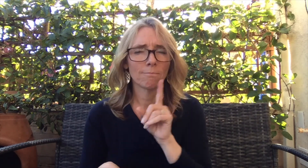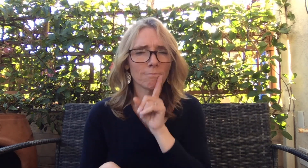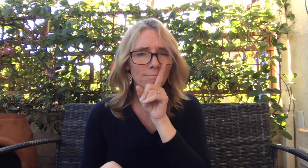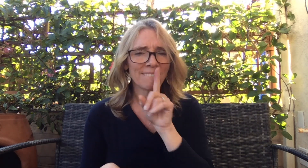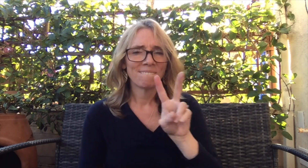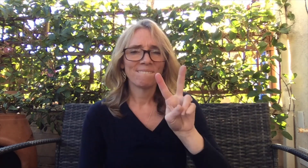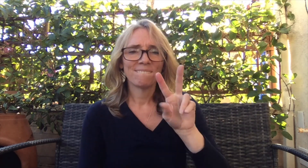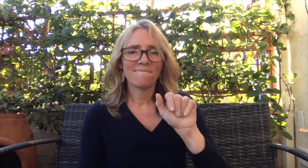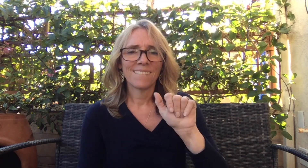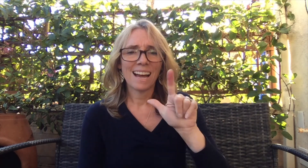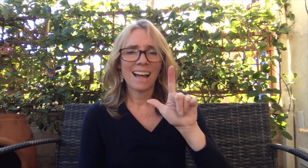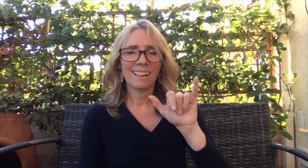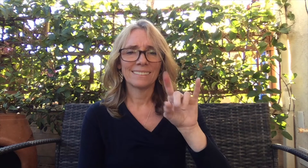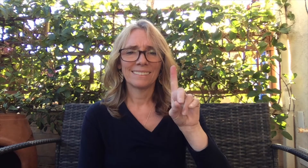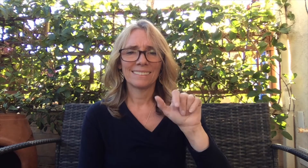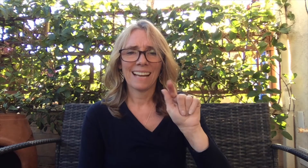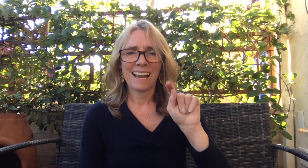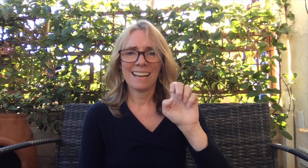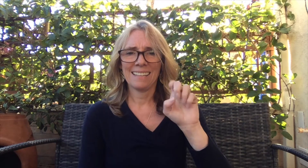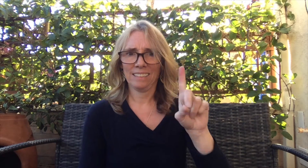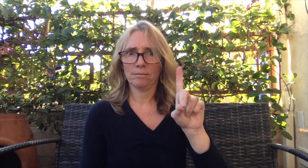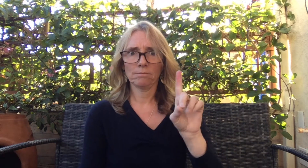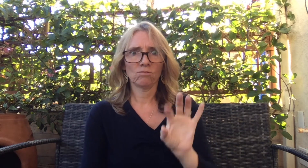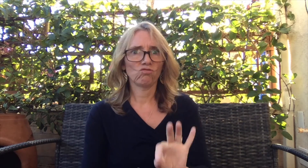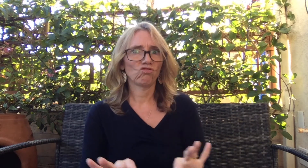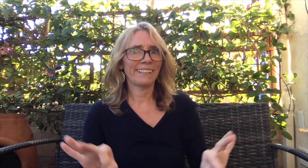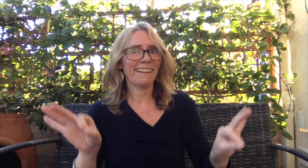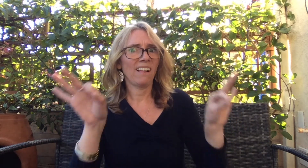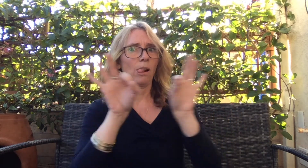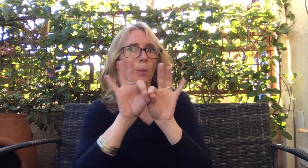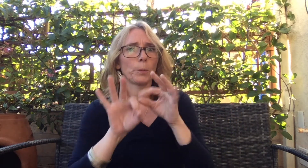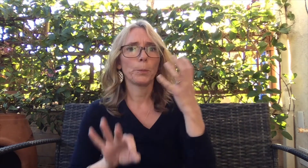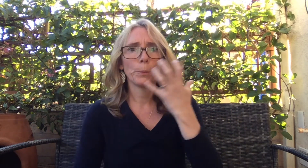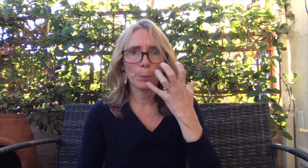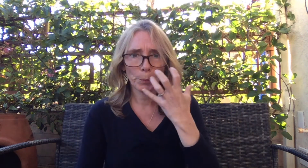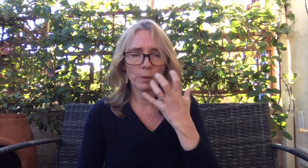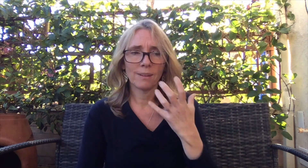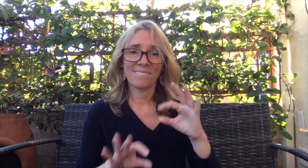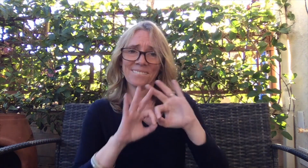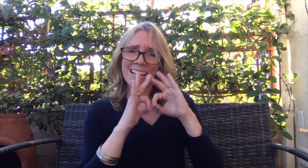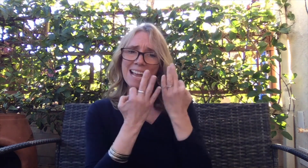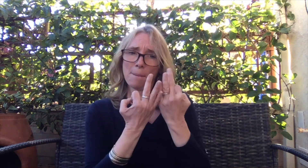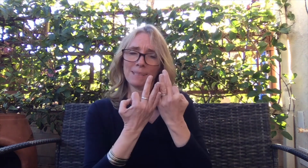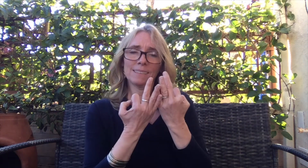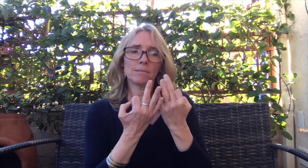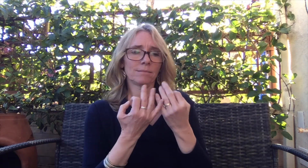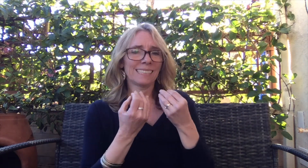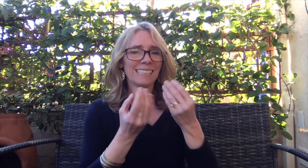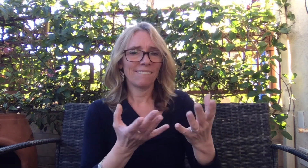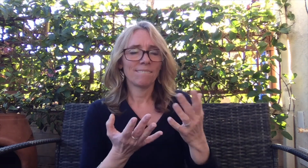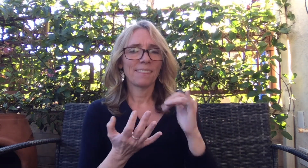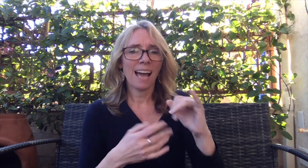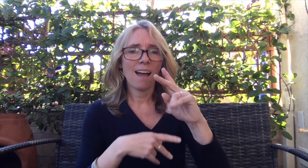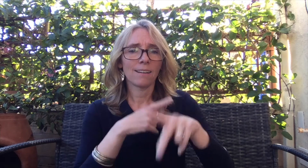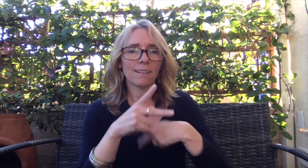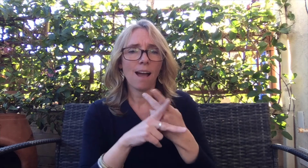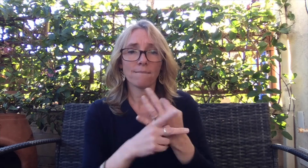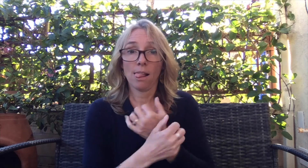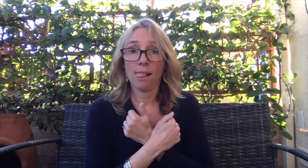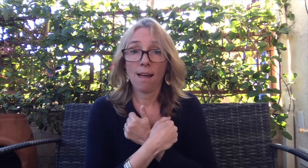child can see that information, take in that information, and feel validated about their own experiences that